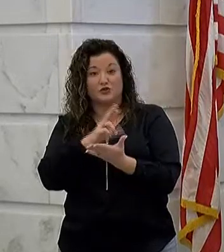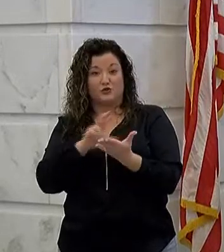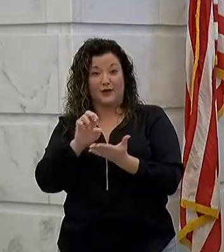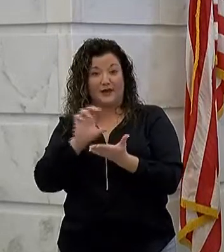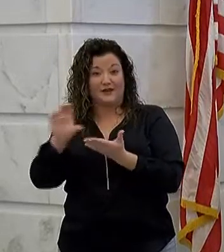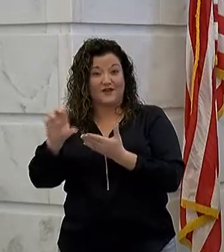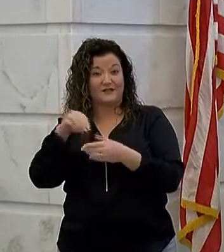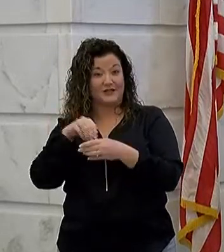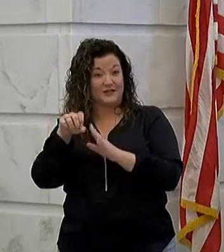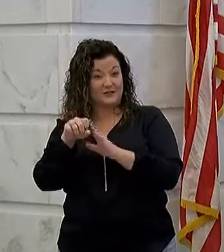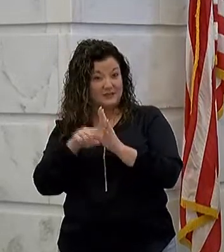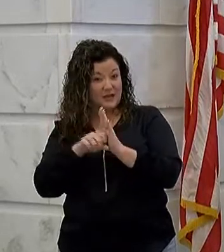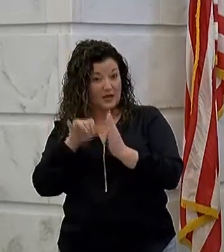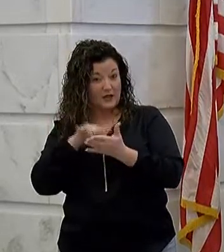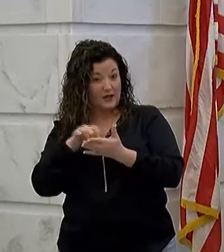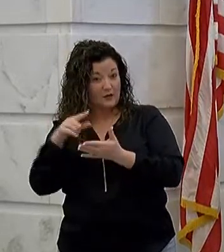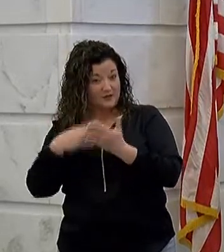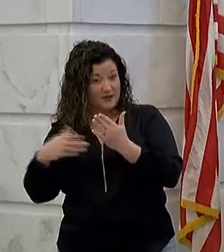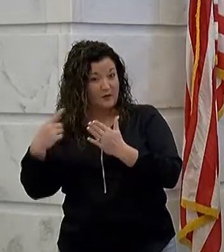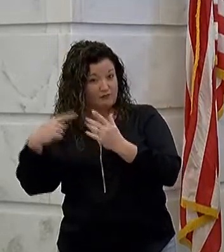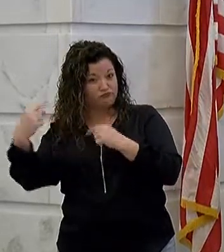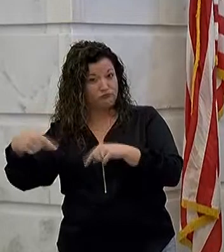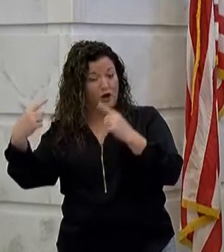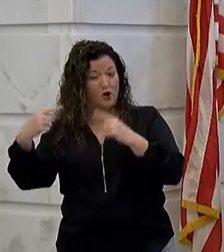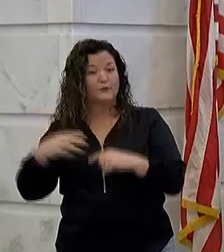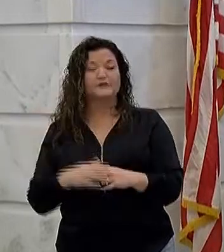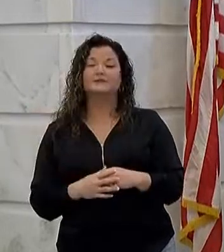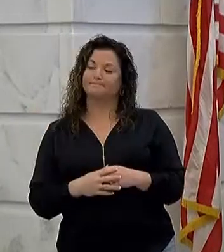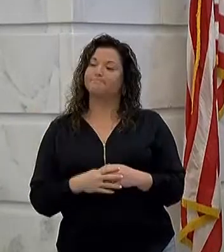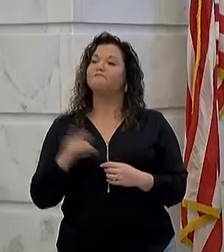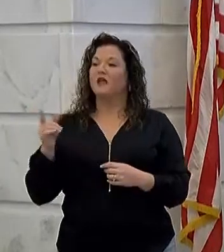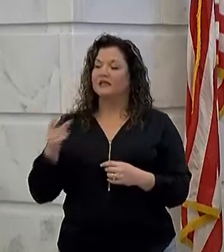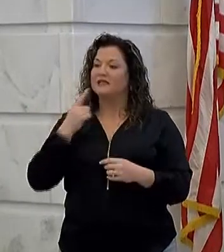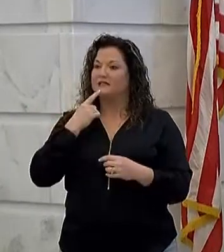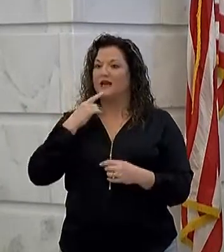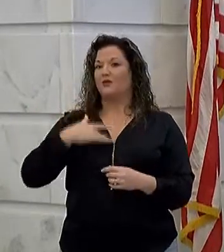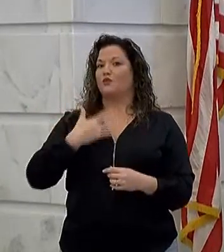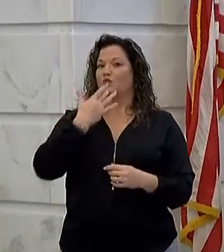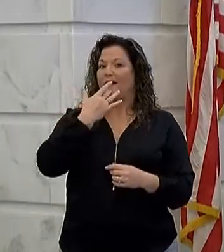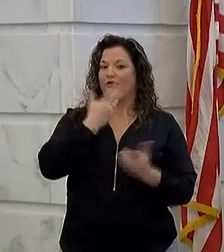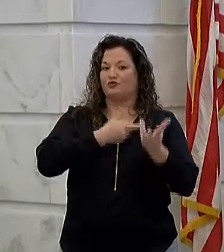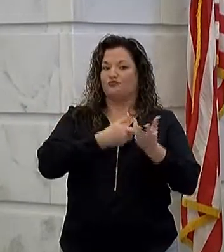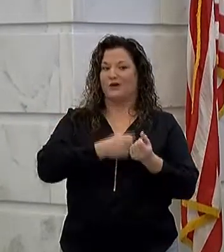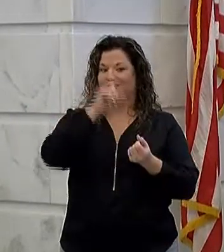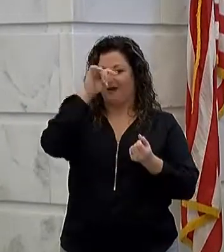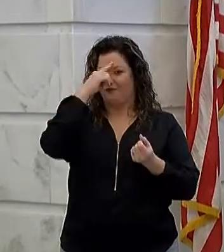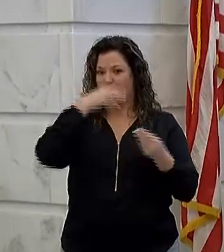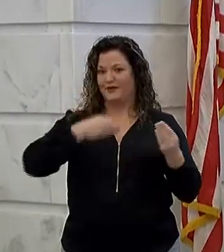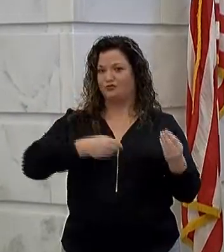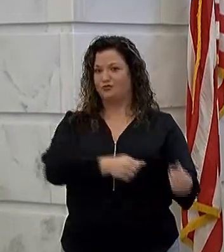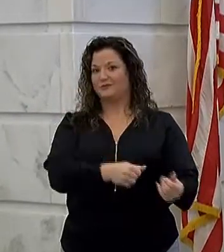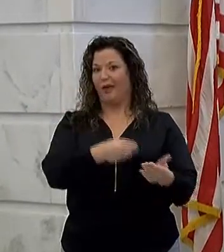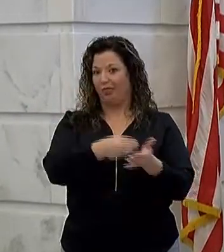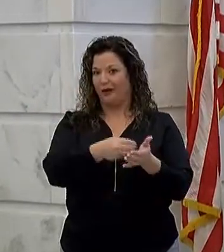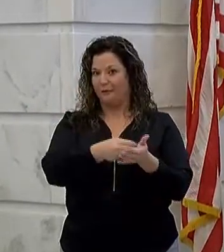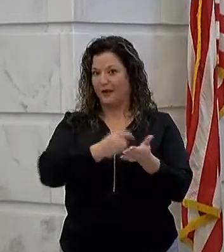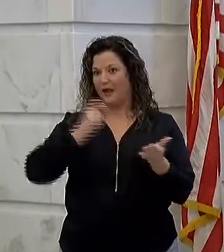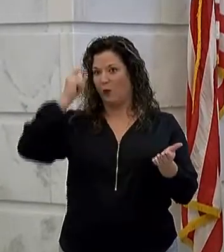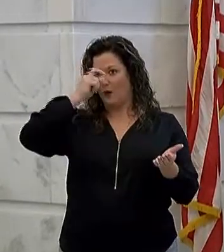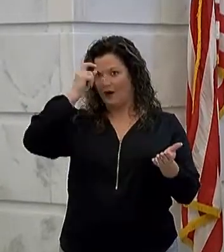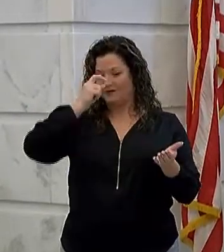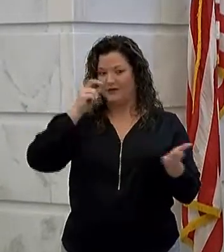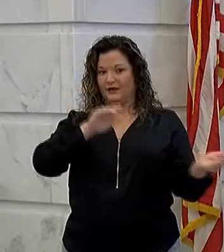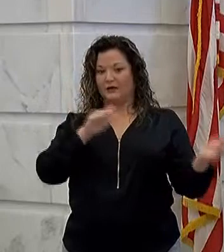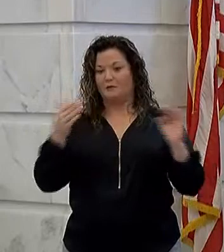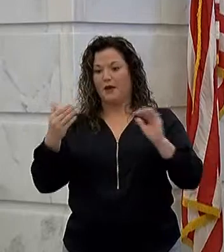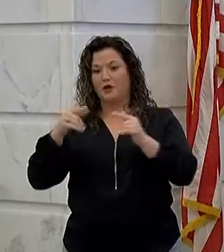know that was some of the arguments also. Well, they're making the case that they would rather trust government to spend the money wisely